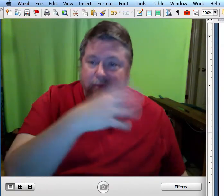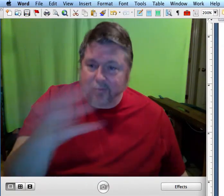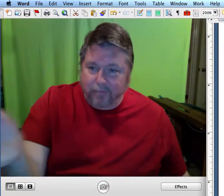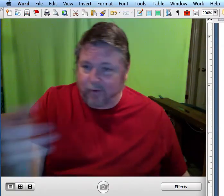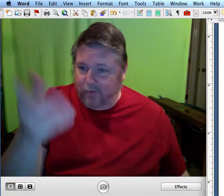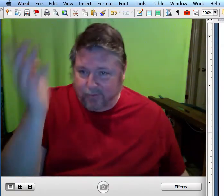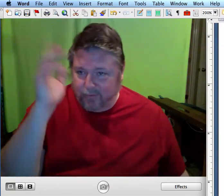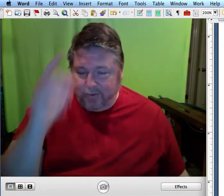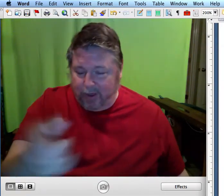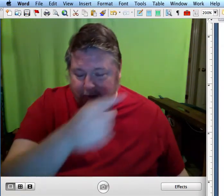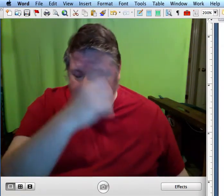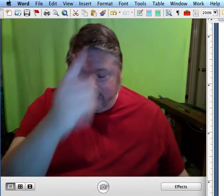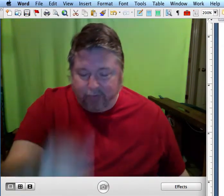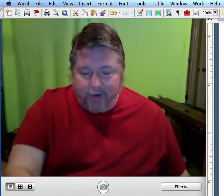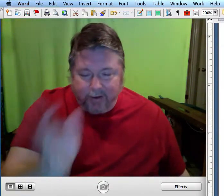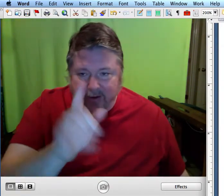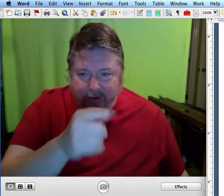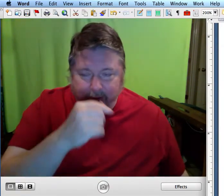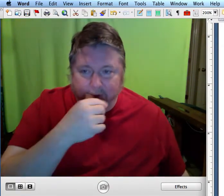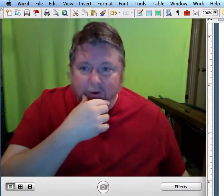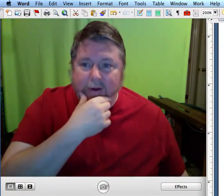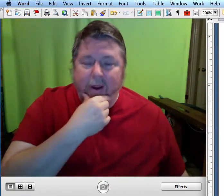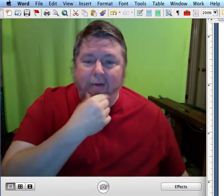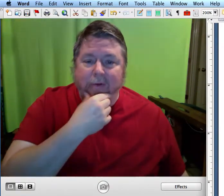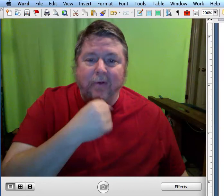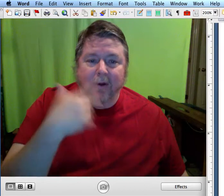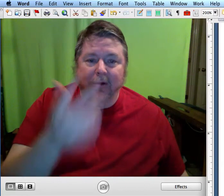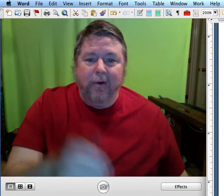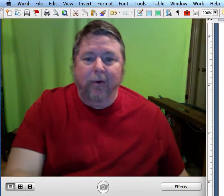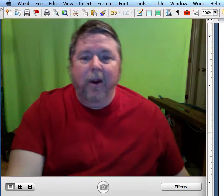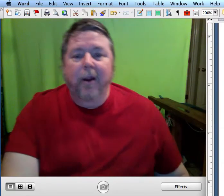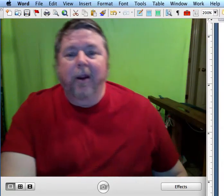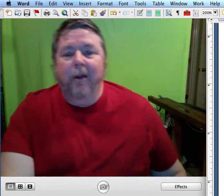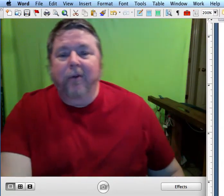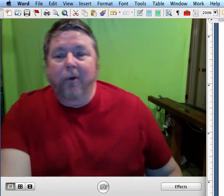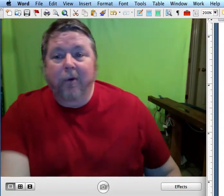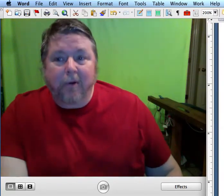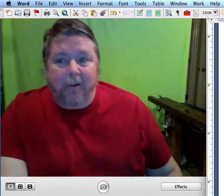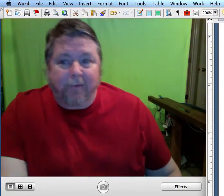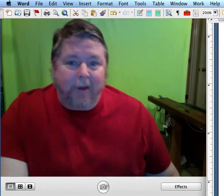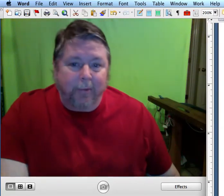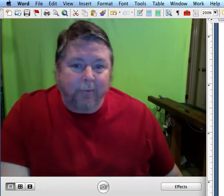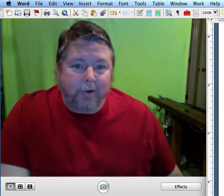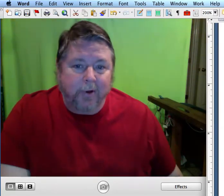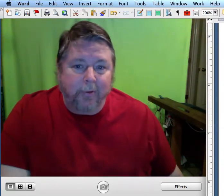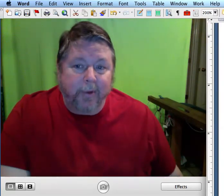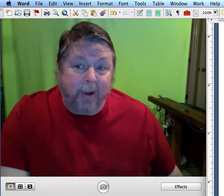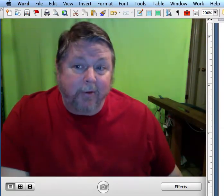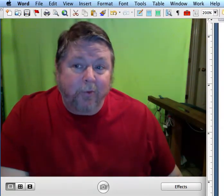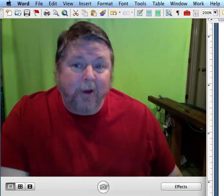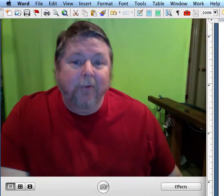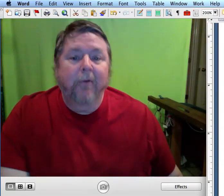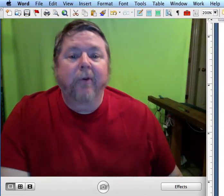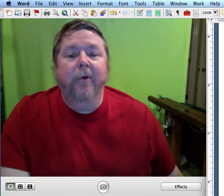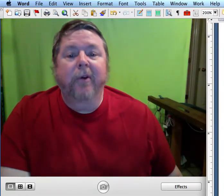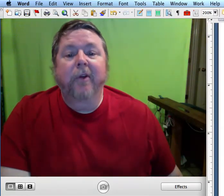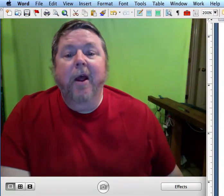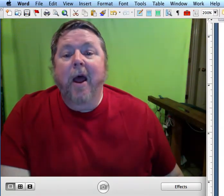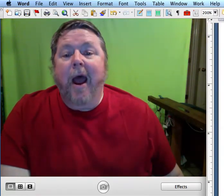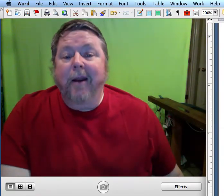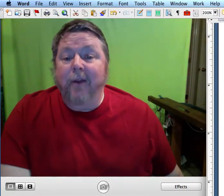that's you can find the booklet in the canvas here, and so you'll have examples on what to do. But my quick little review